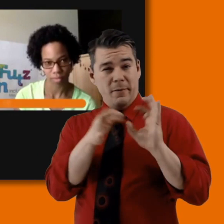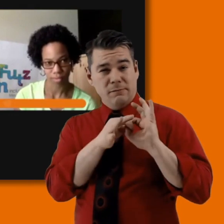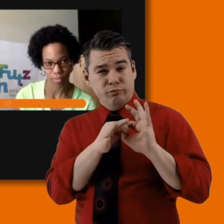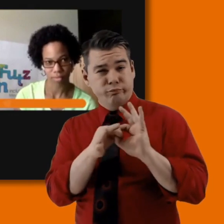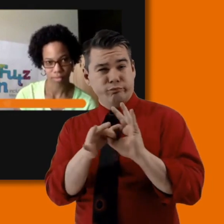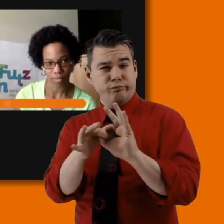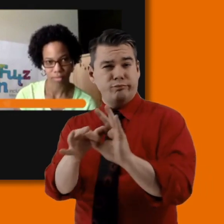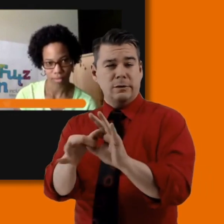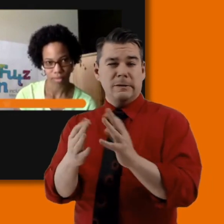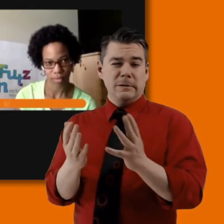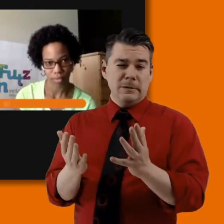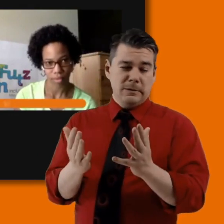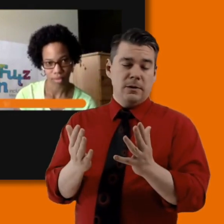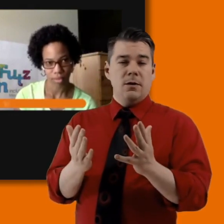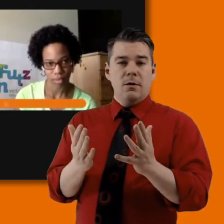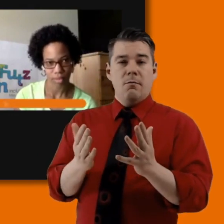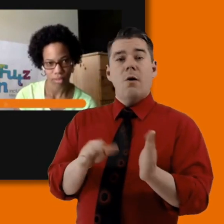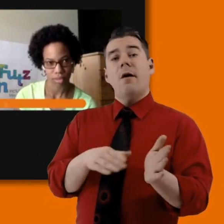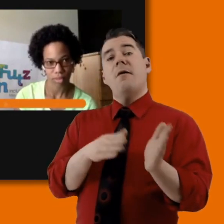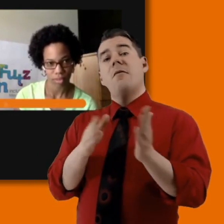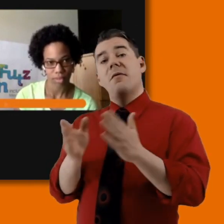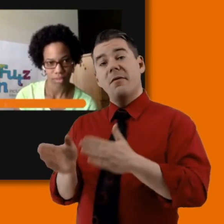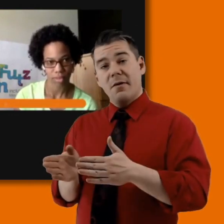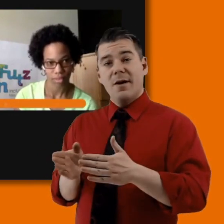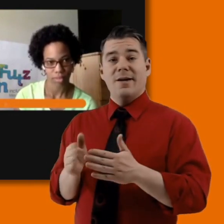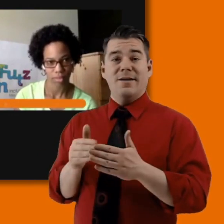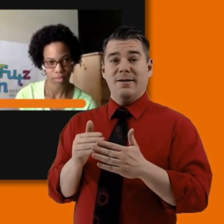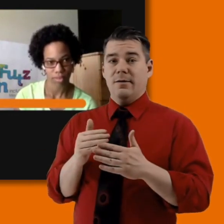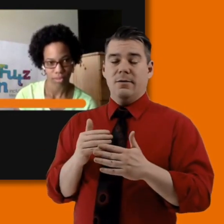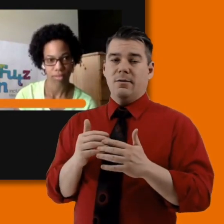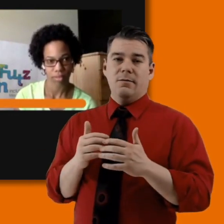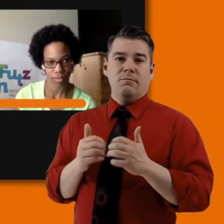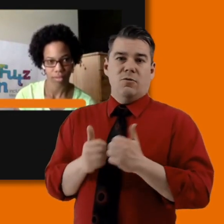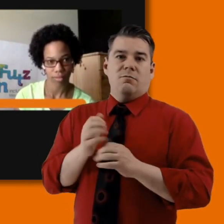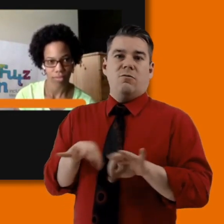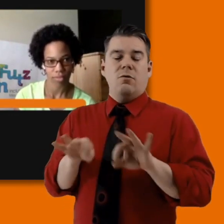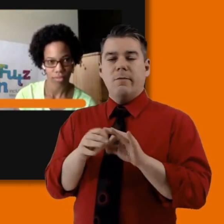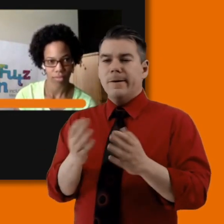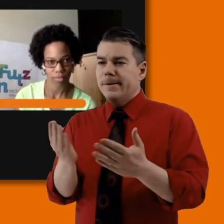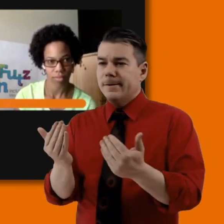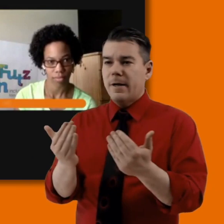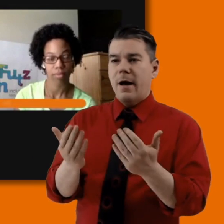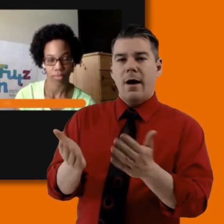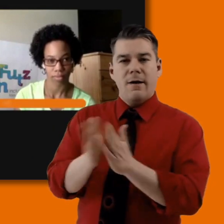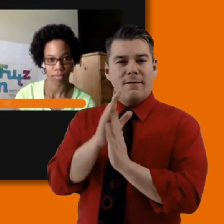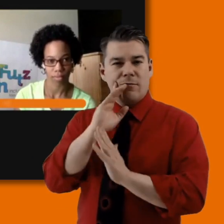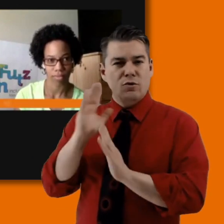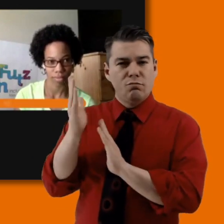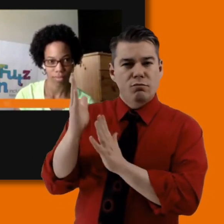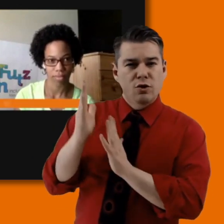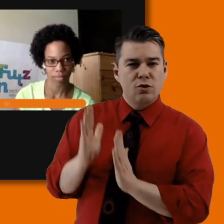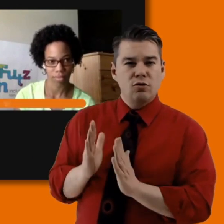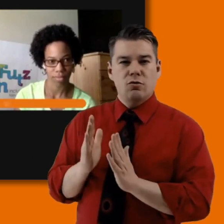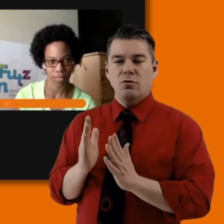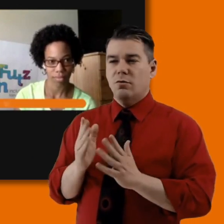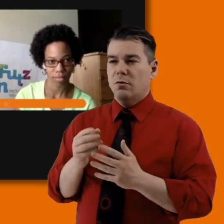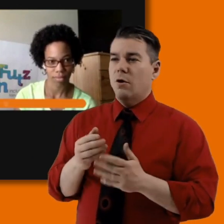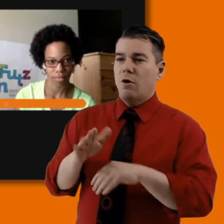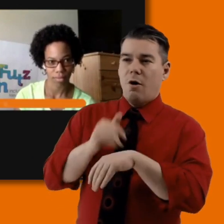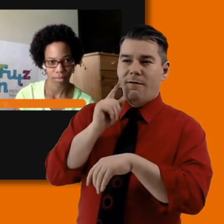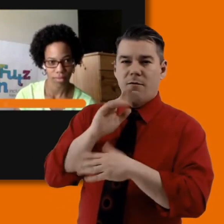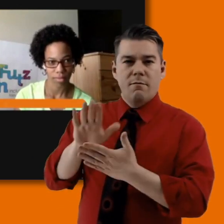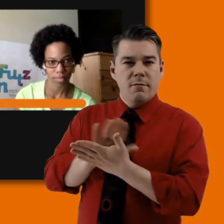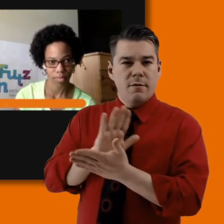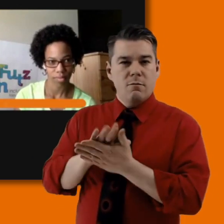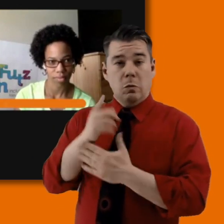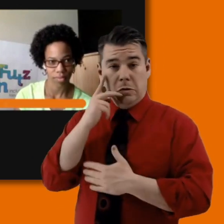overall? But then I guess the most important piece is when we reach out and we ask for speakers, we put out a call for papers and we see